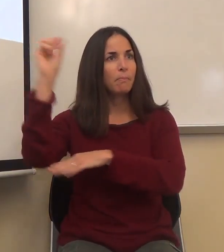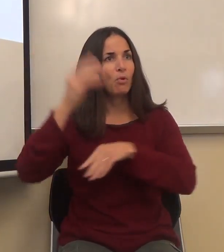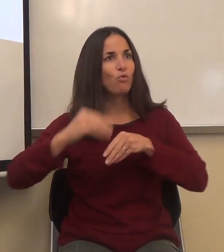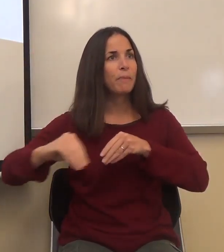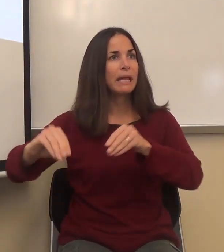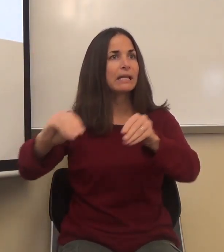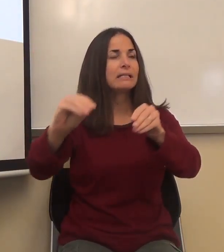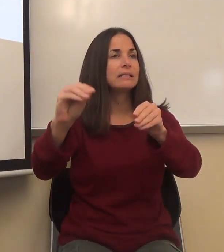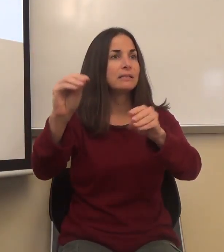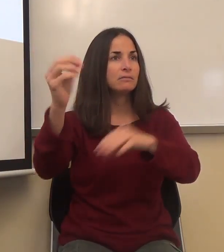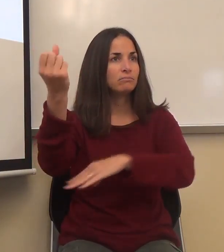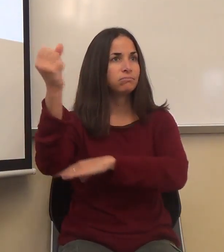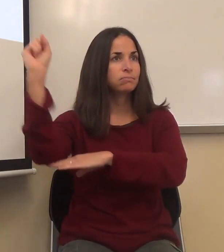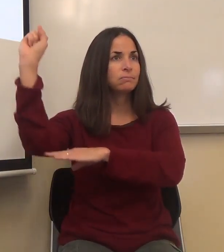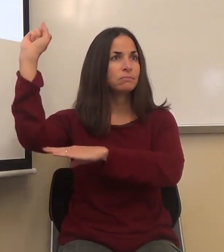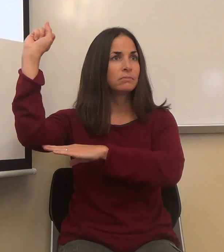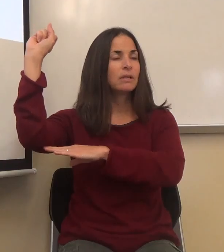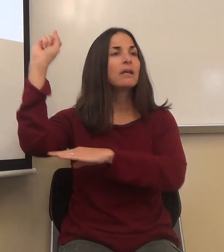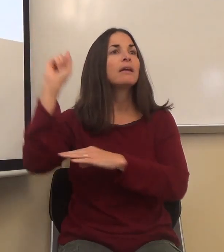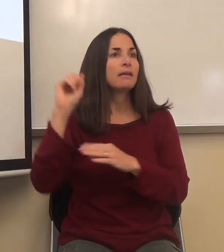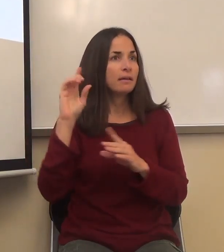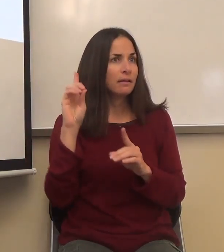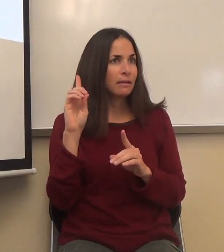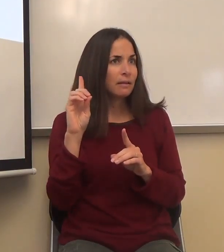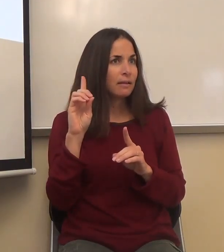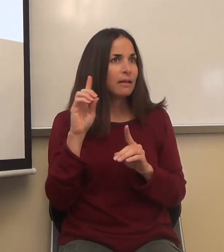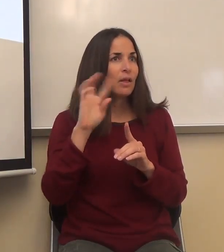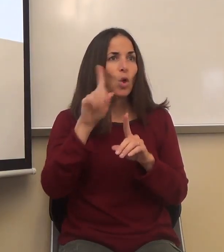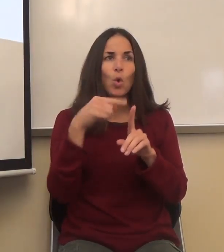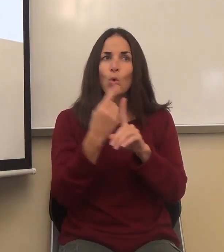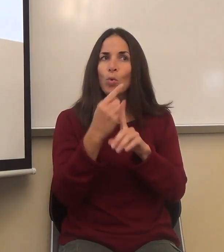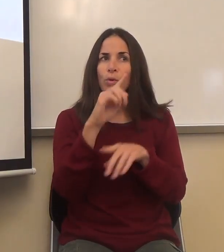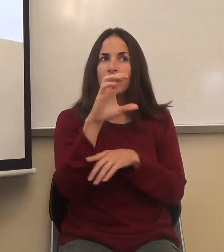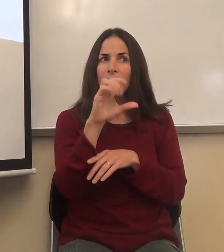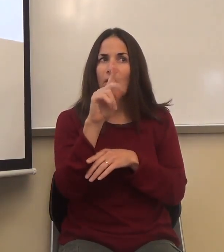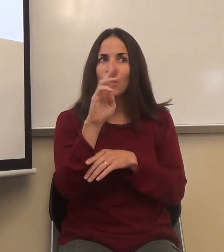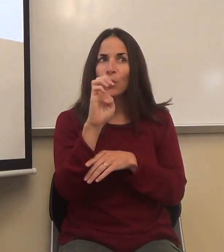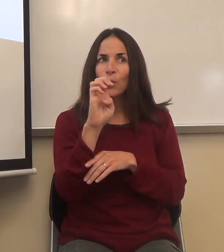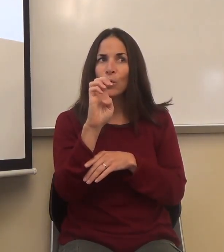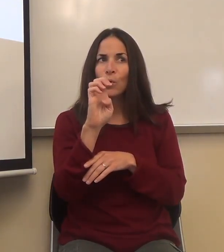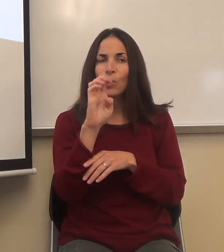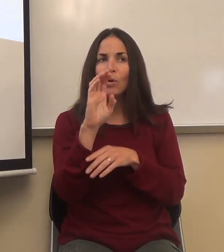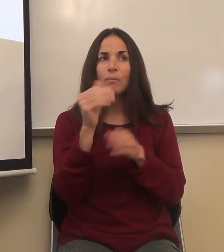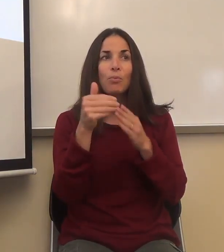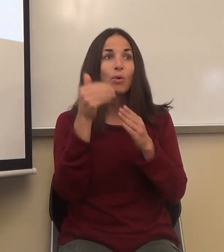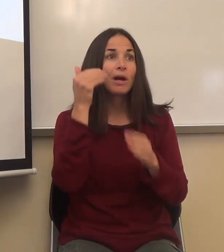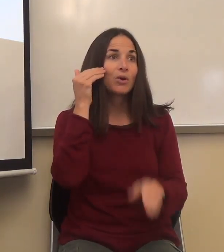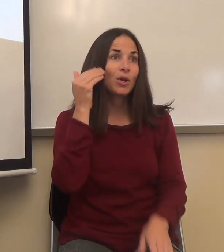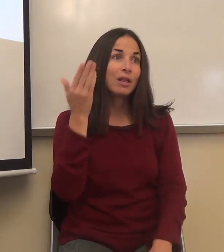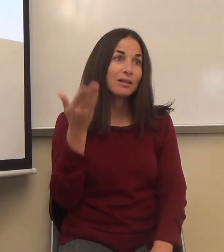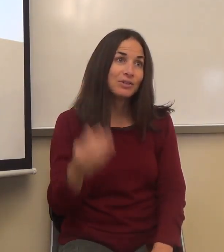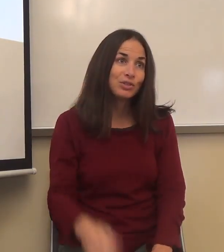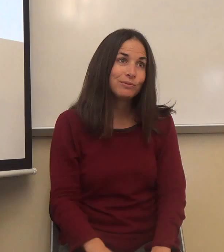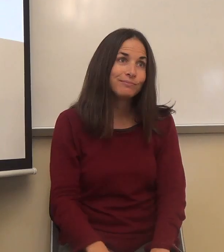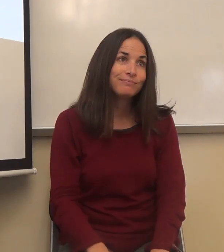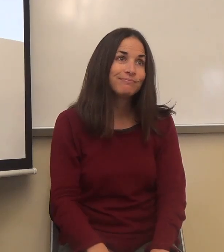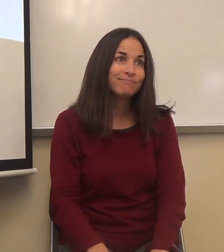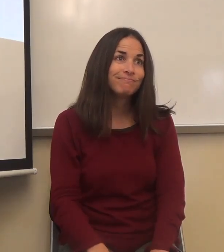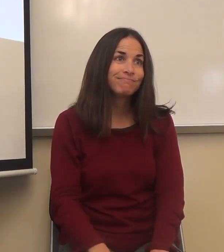Okay, the only clue in here is a prior knowledge clue.